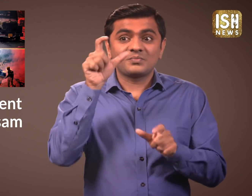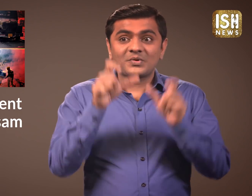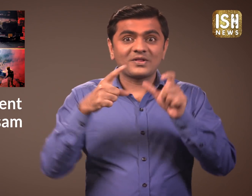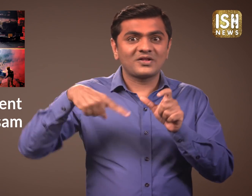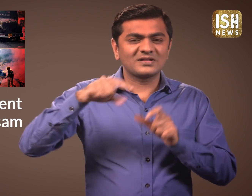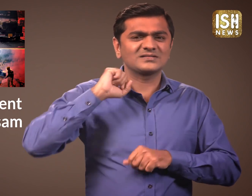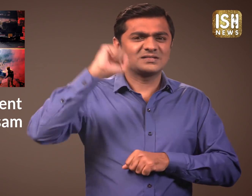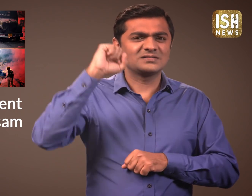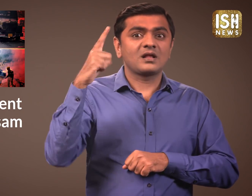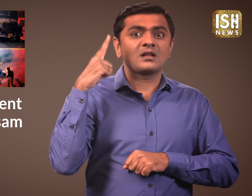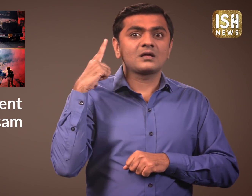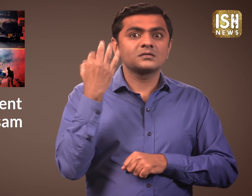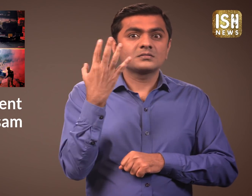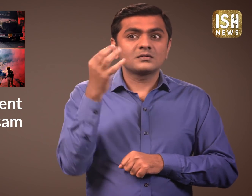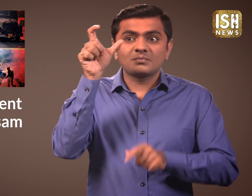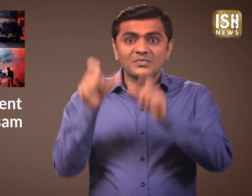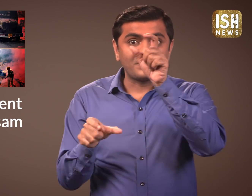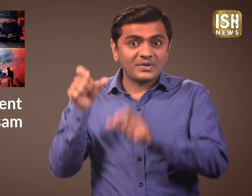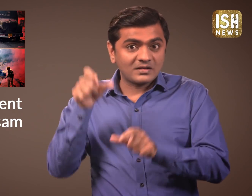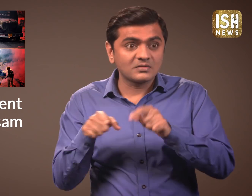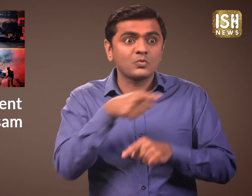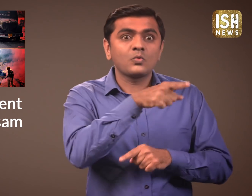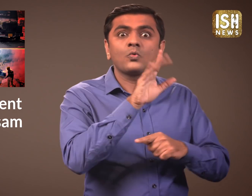Because of this, the leaders of the protest and the Congress agreed